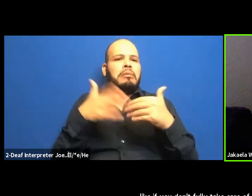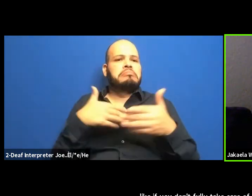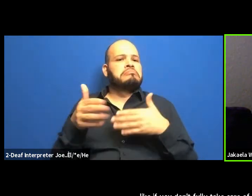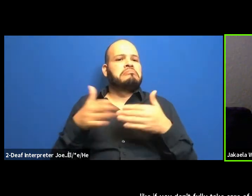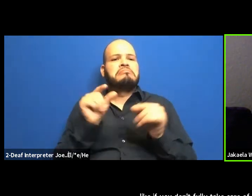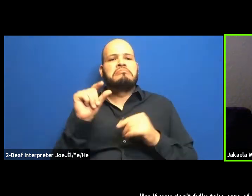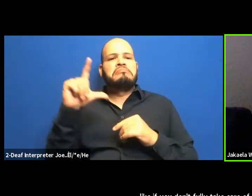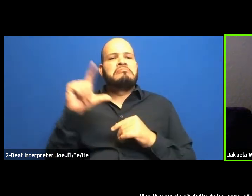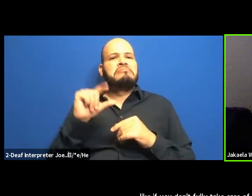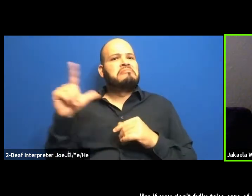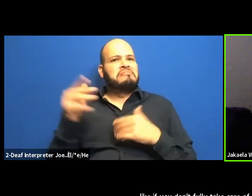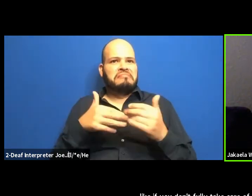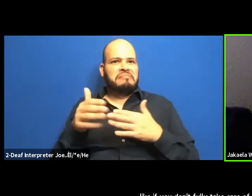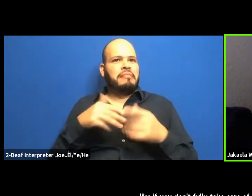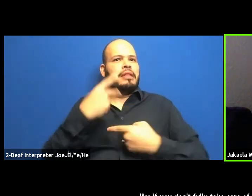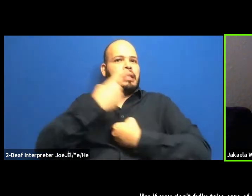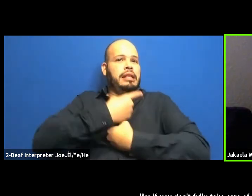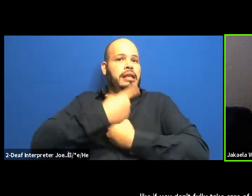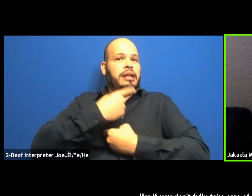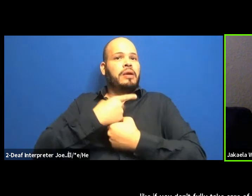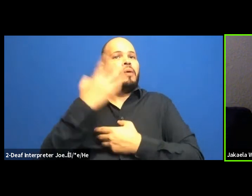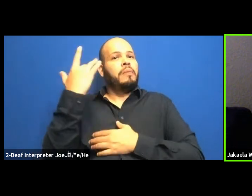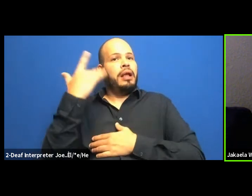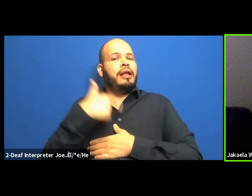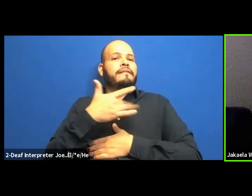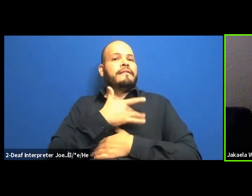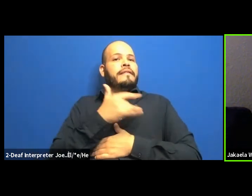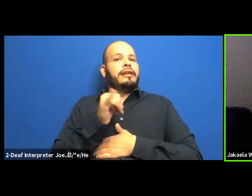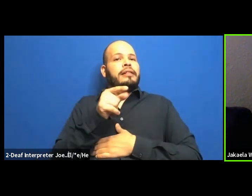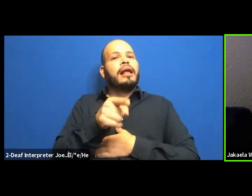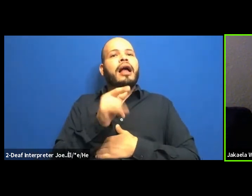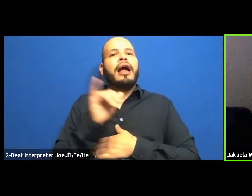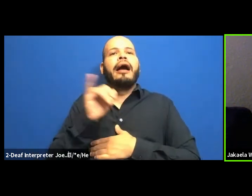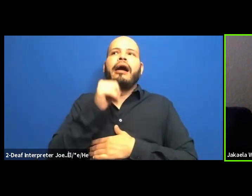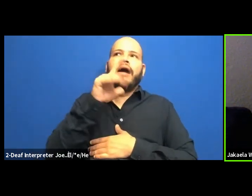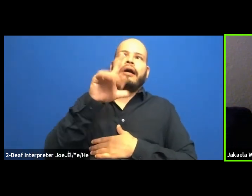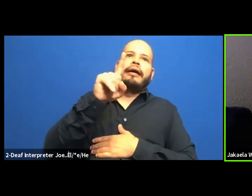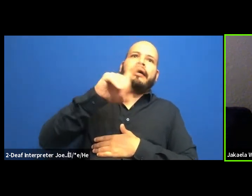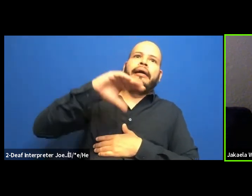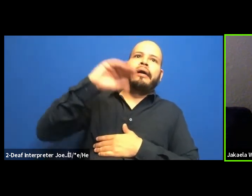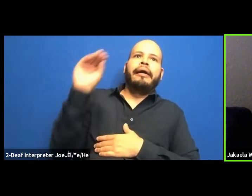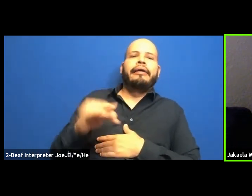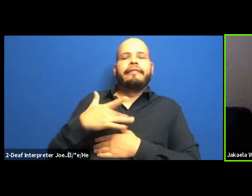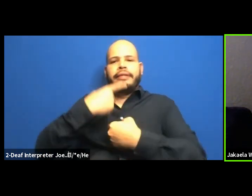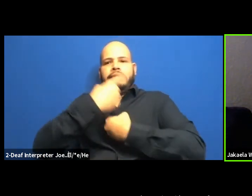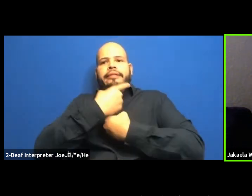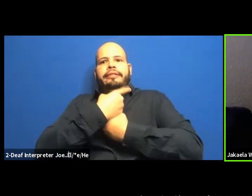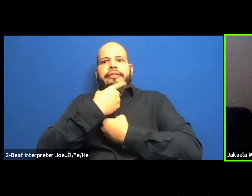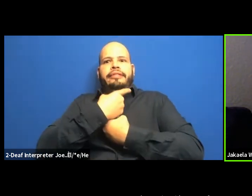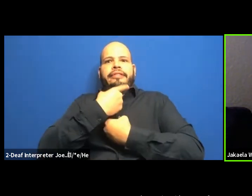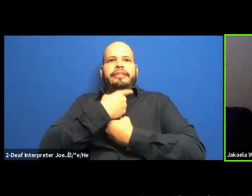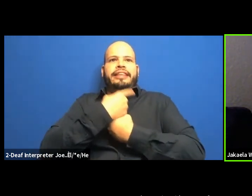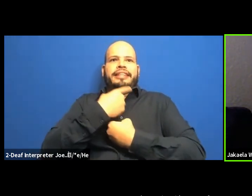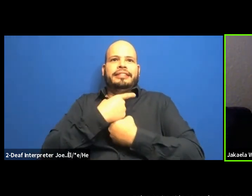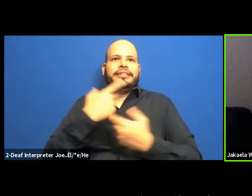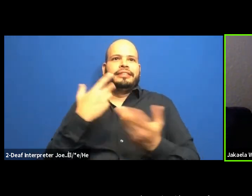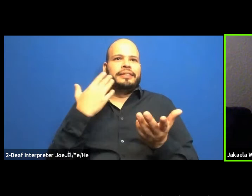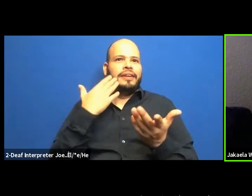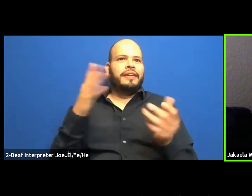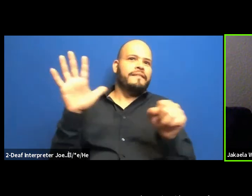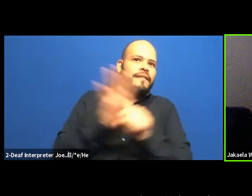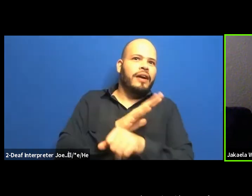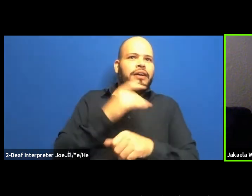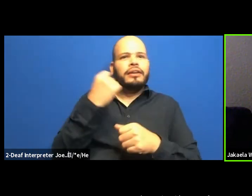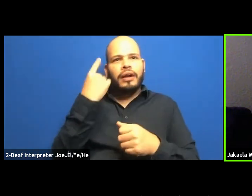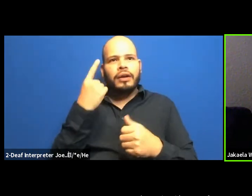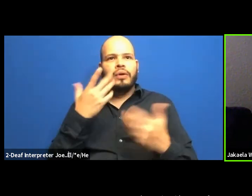to perform at your full capacity when it comes to attempting to go out and represent not only your needs, but the needs of others